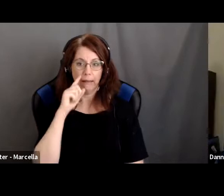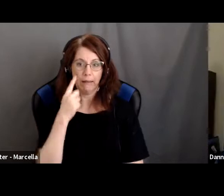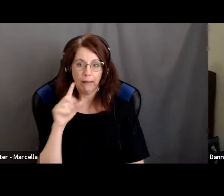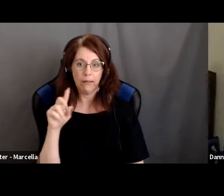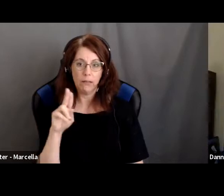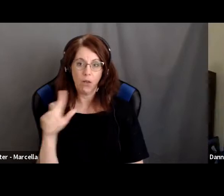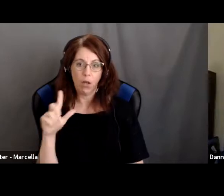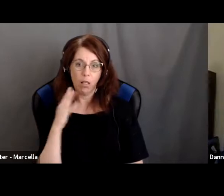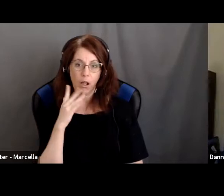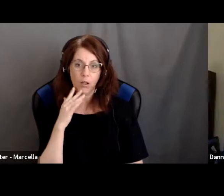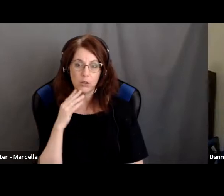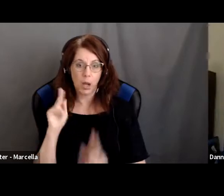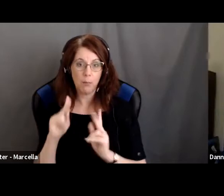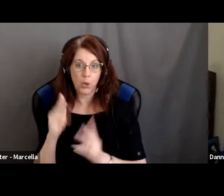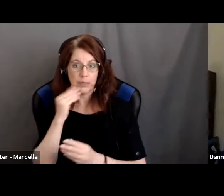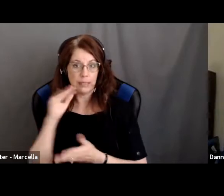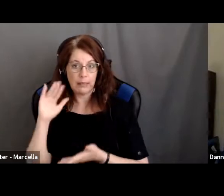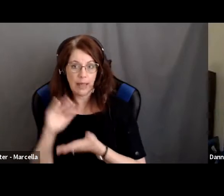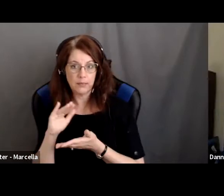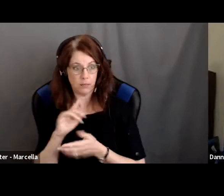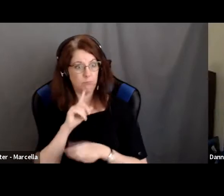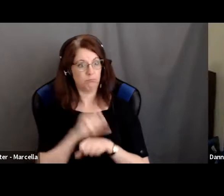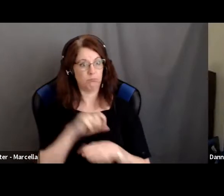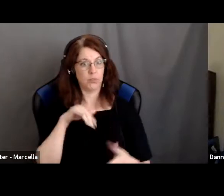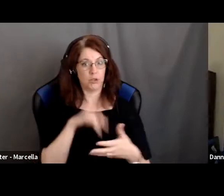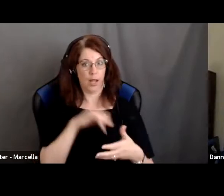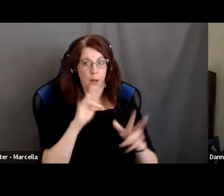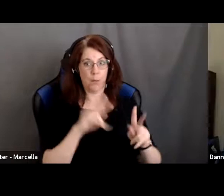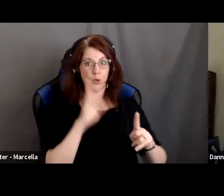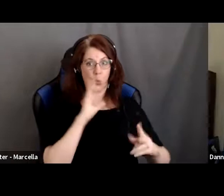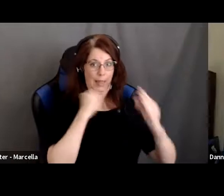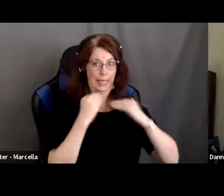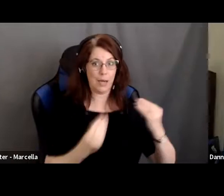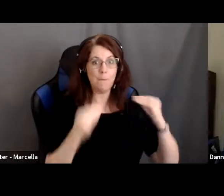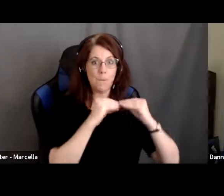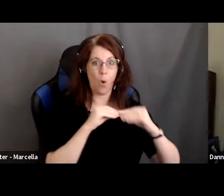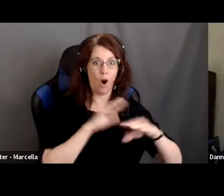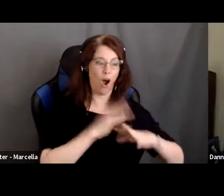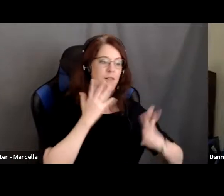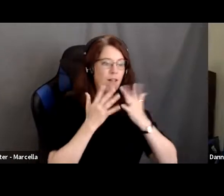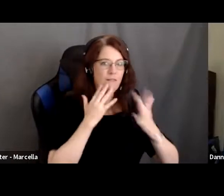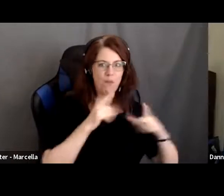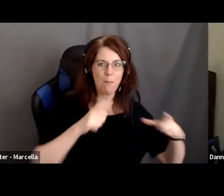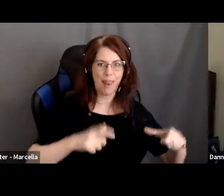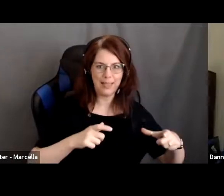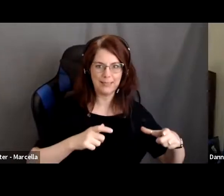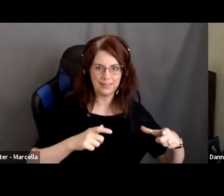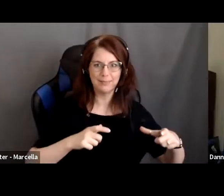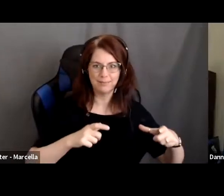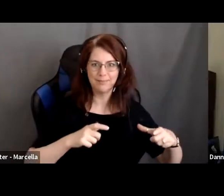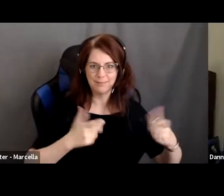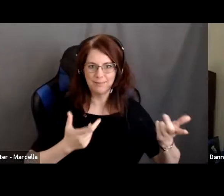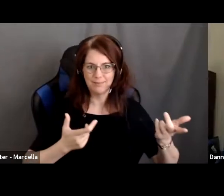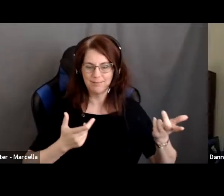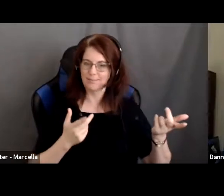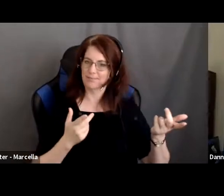eats less. And there have been studies that show that a person does eat more on colorful dinnerware, which